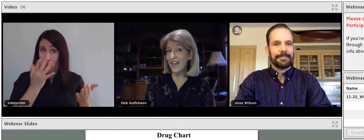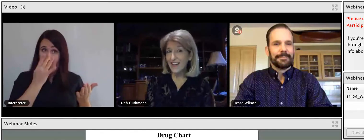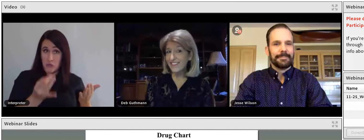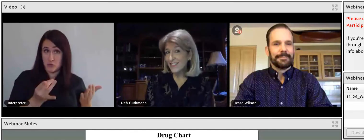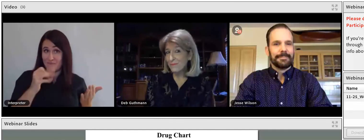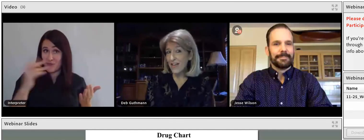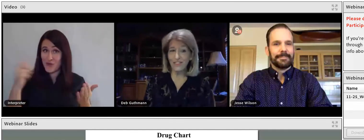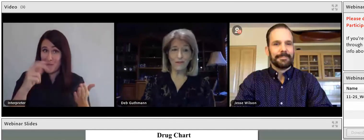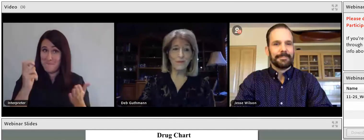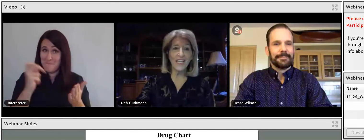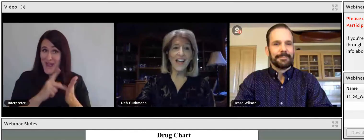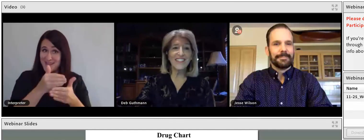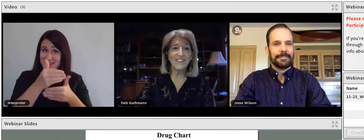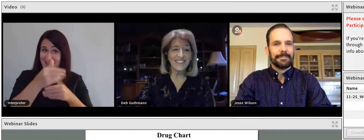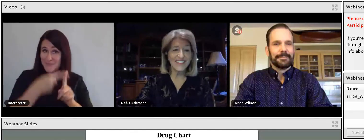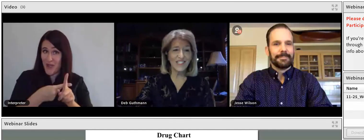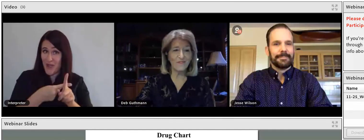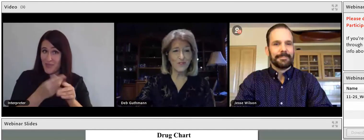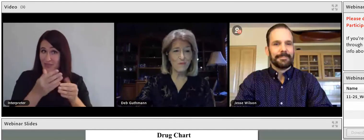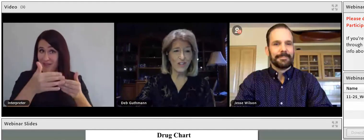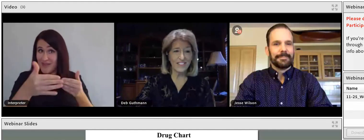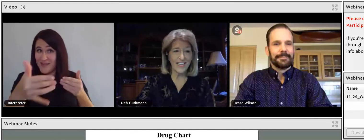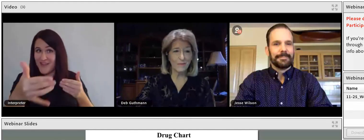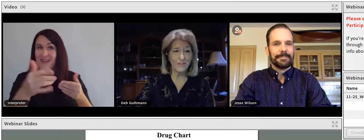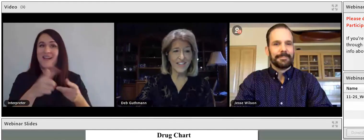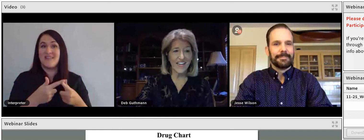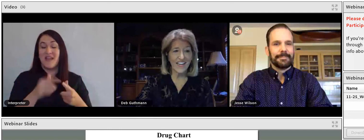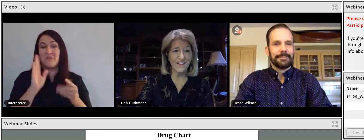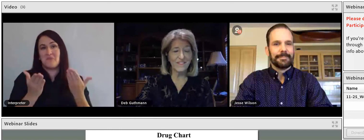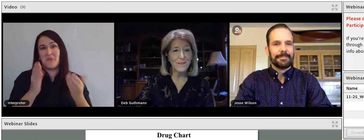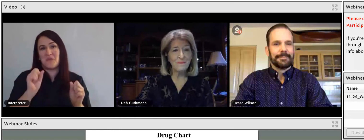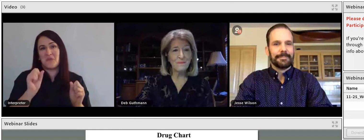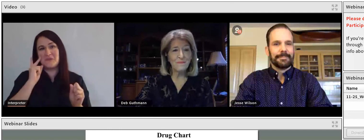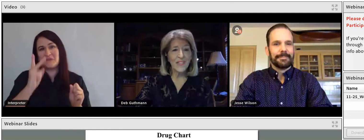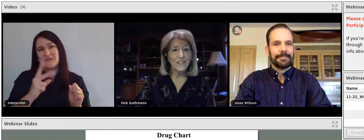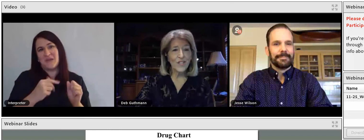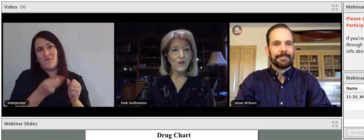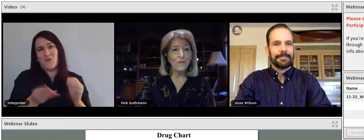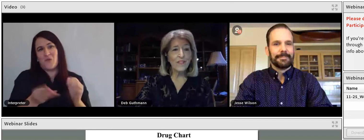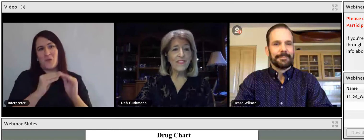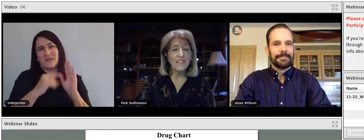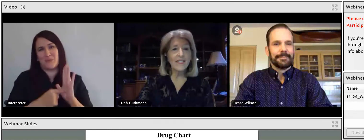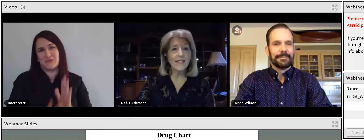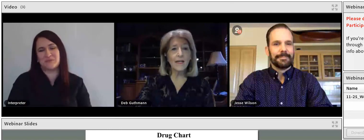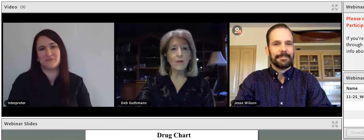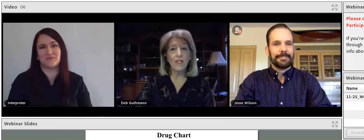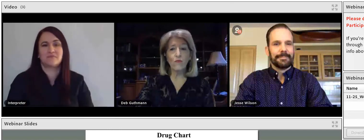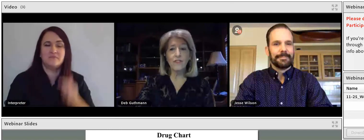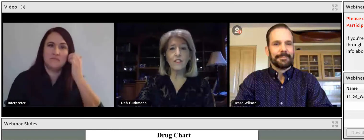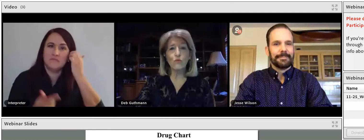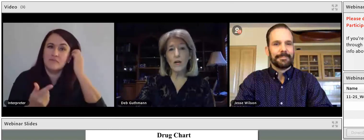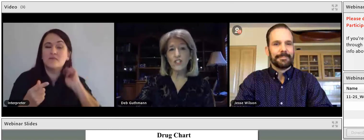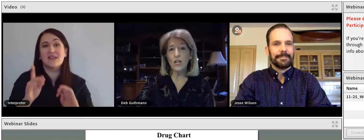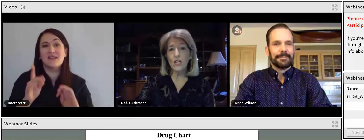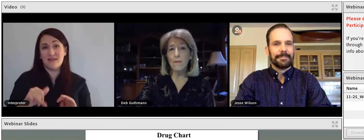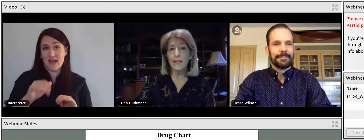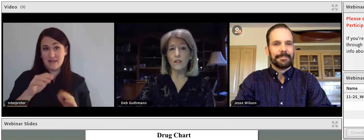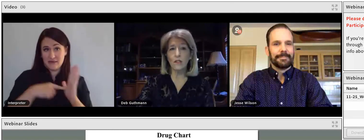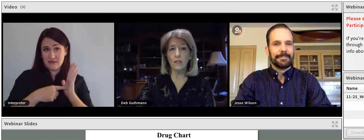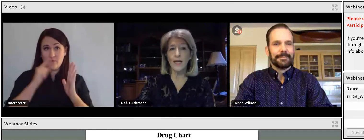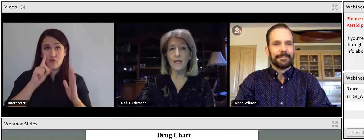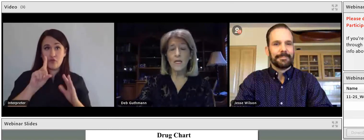if you come back next month or beyond, you'll get to see a few more examples that I have. So this is an example of what the